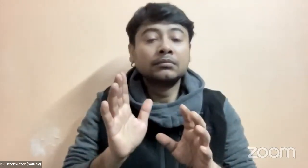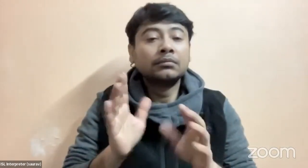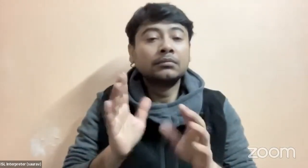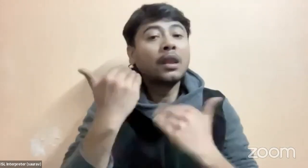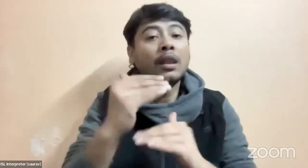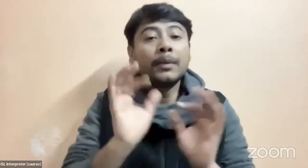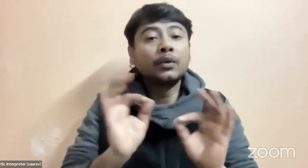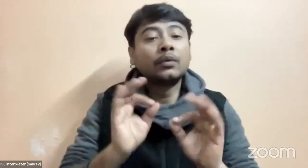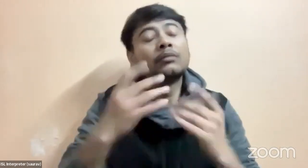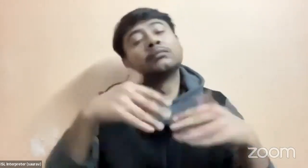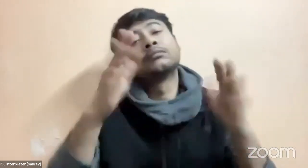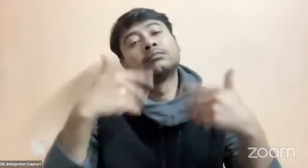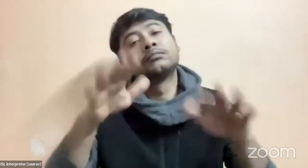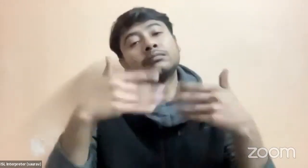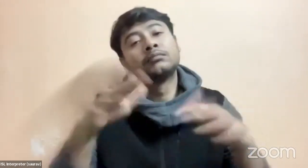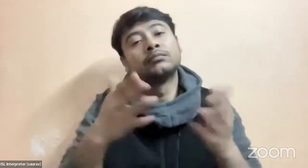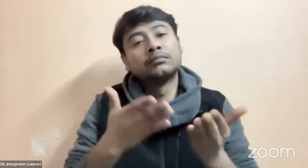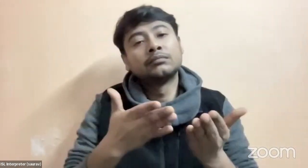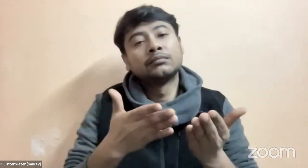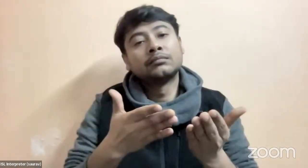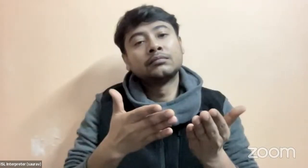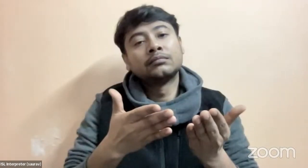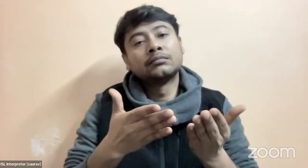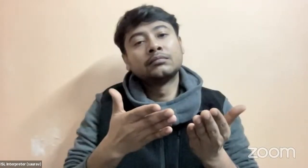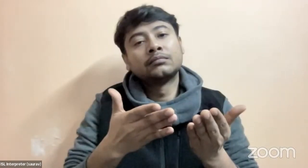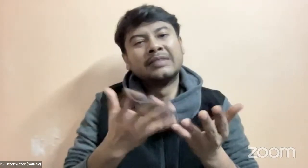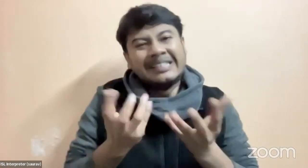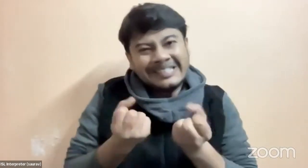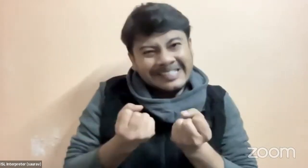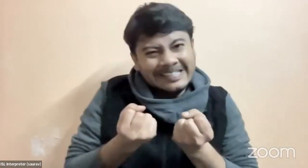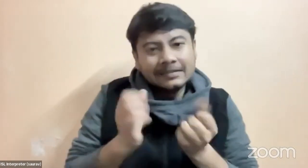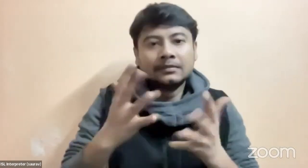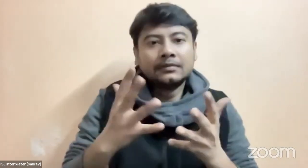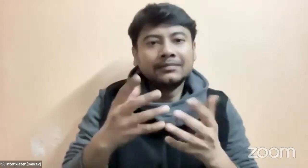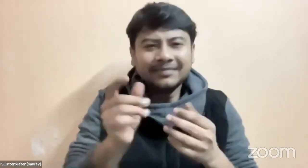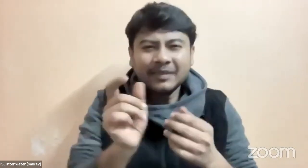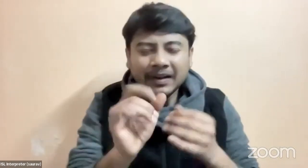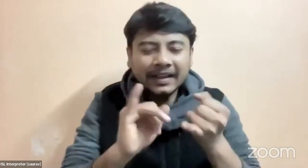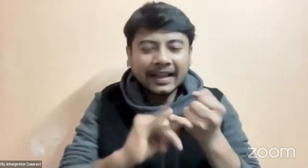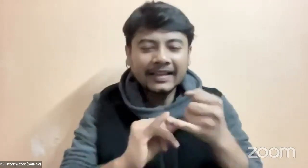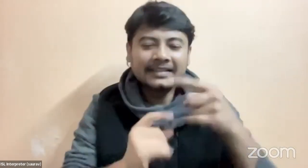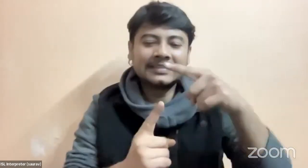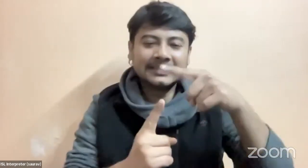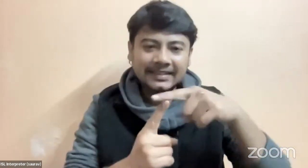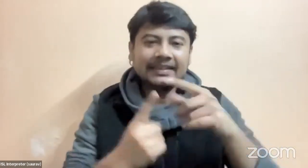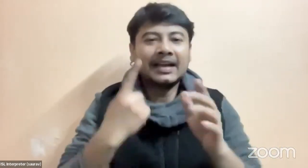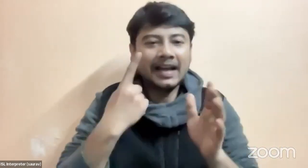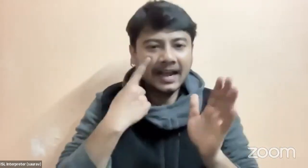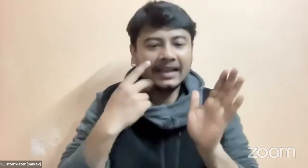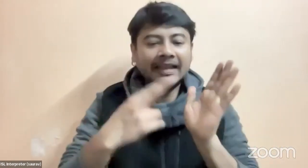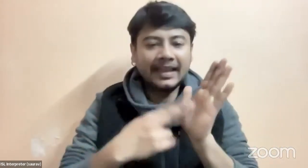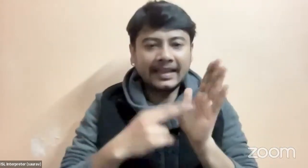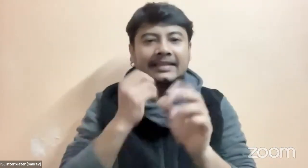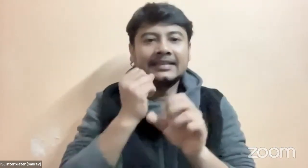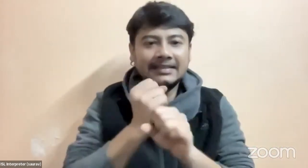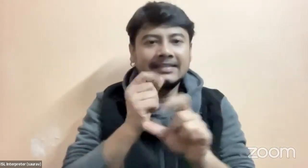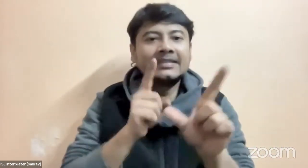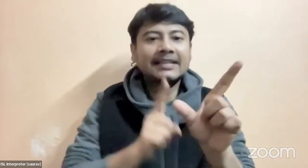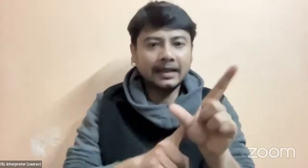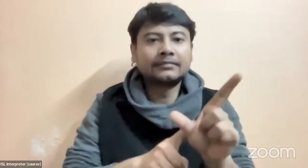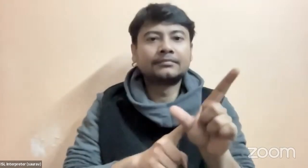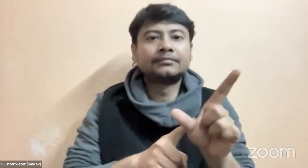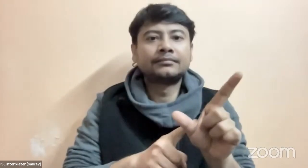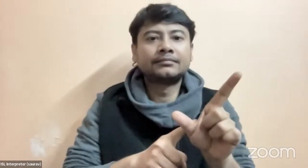very rich, but you go to them and you say, please give me some money. They'll say, no, I will not give. I'll hold with me. I'll not give to